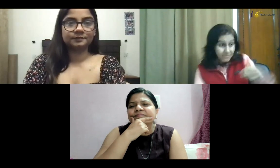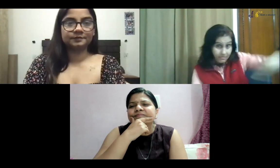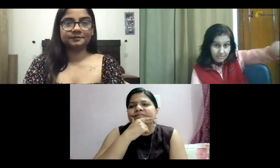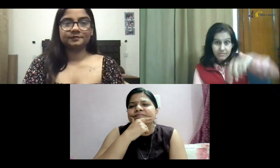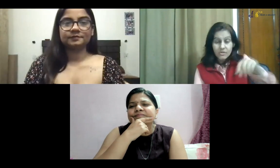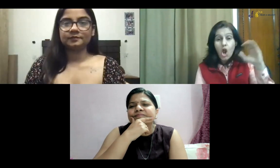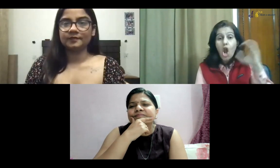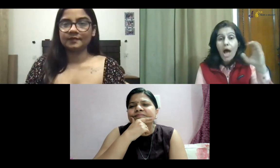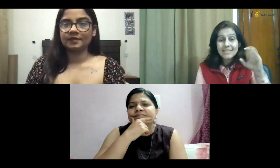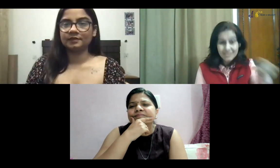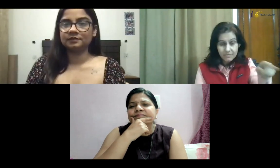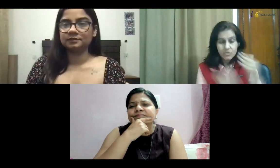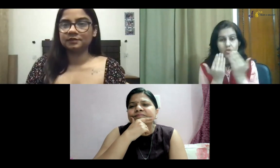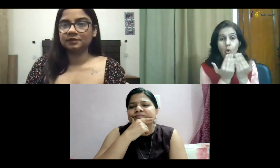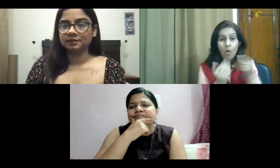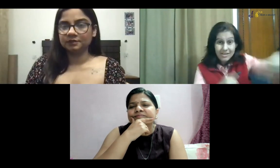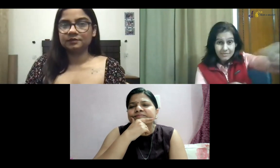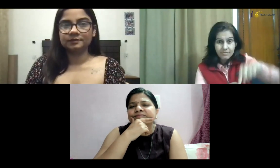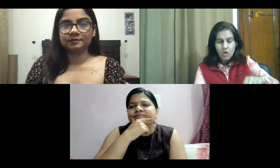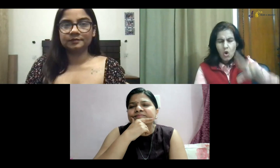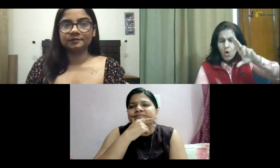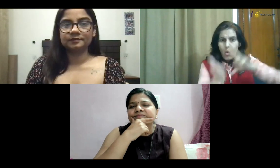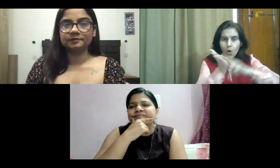I was alone. But in college,